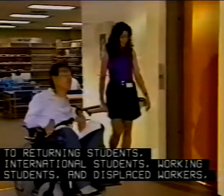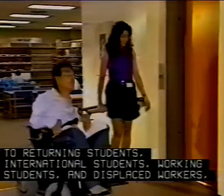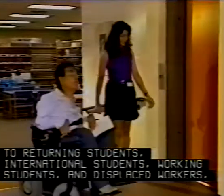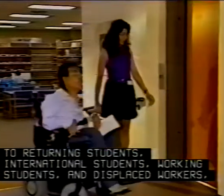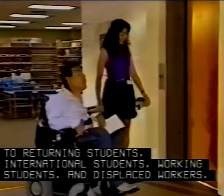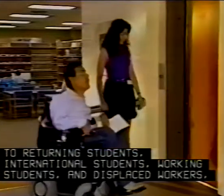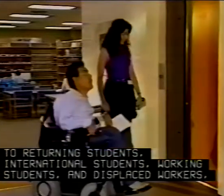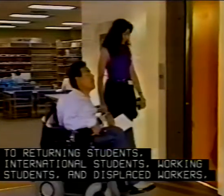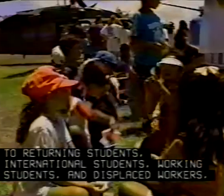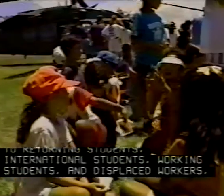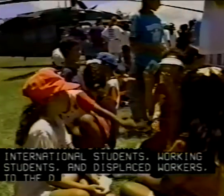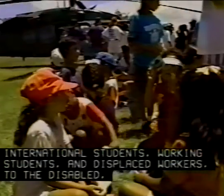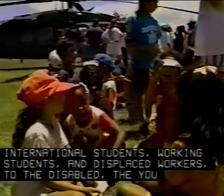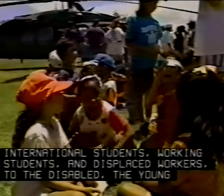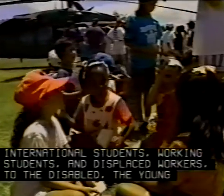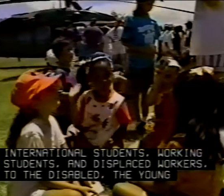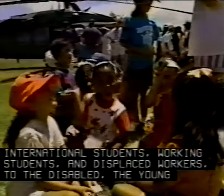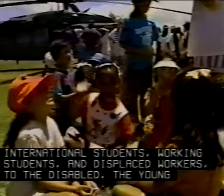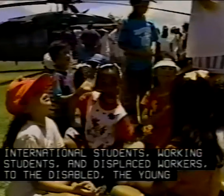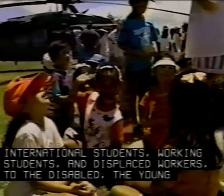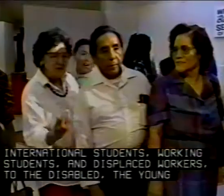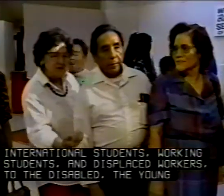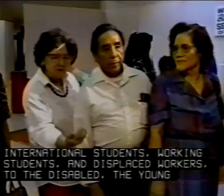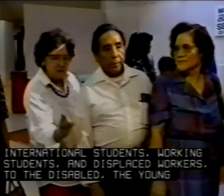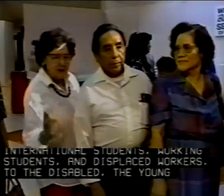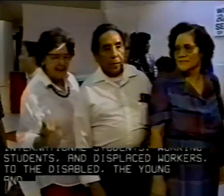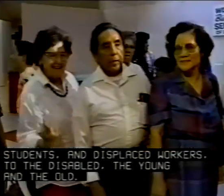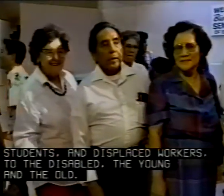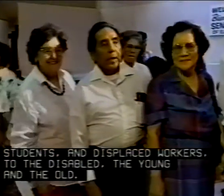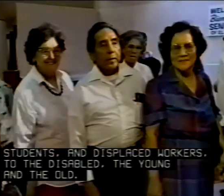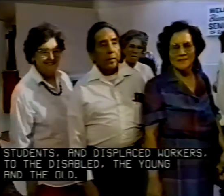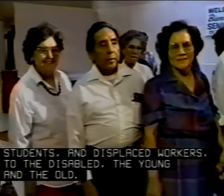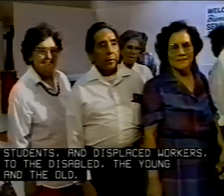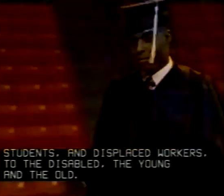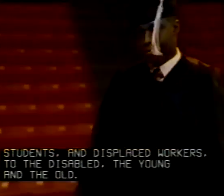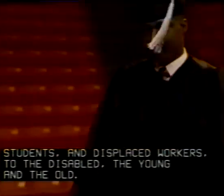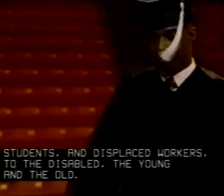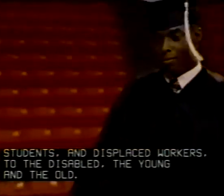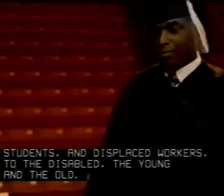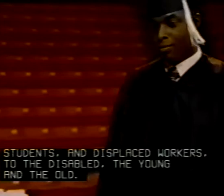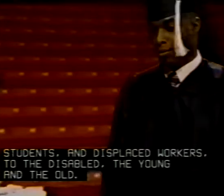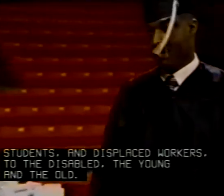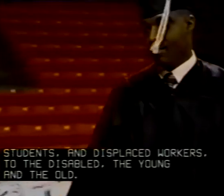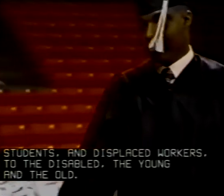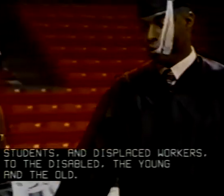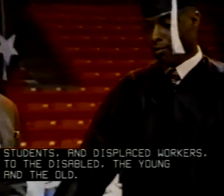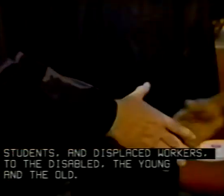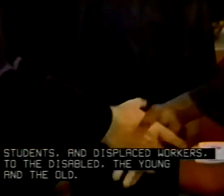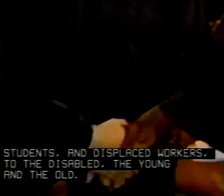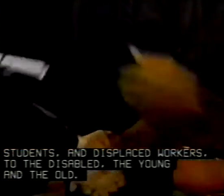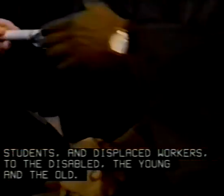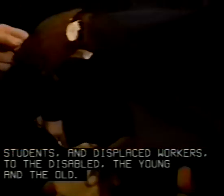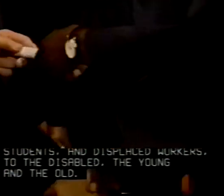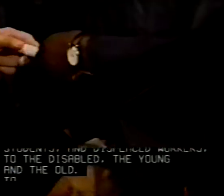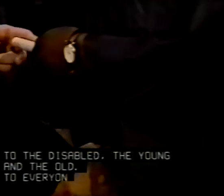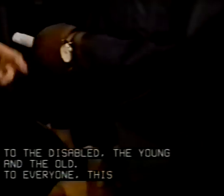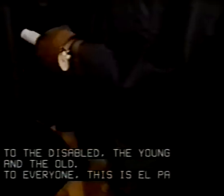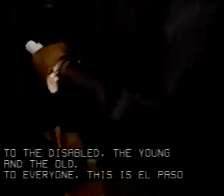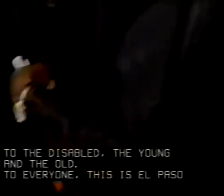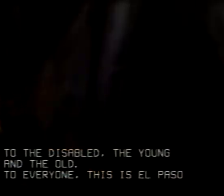disabled, the young and the old. To everyone, this is El Paso Community